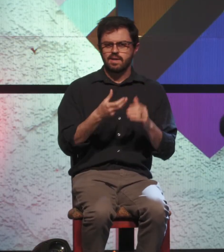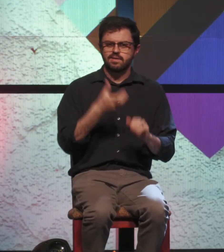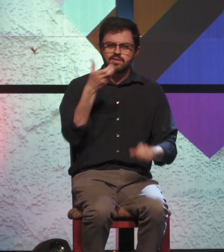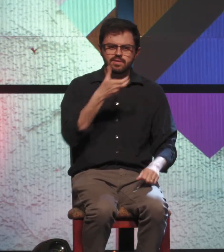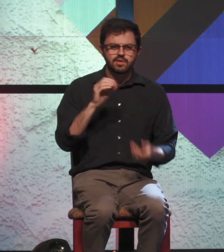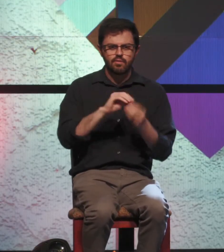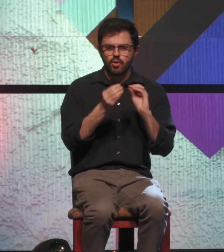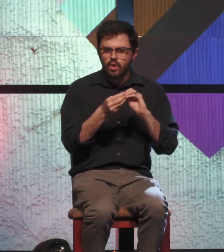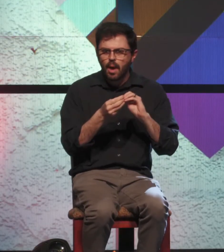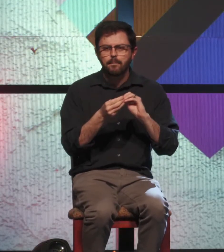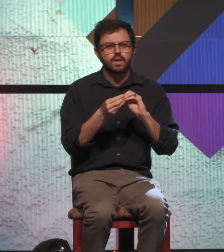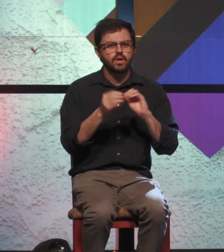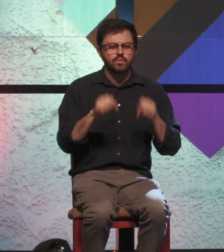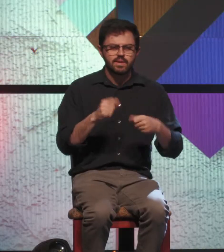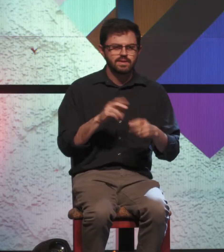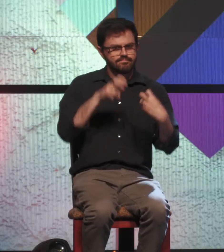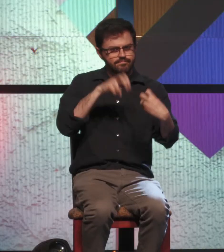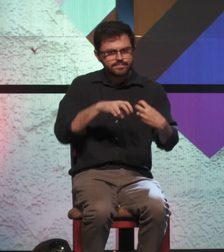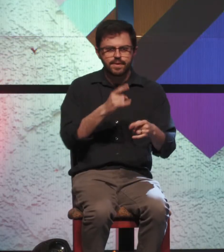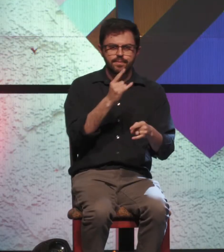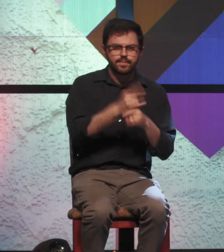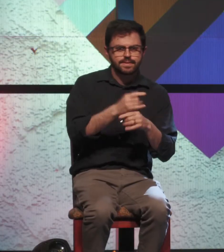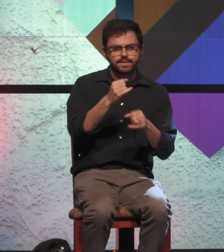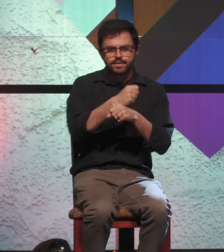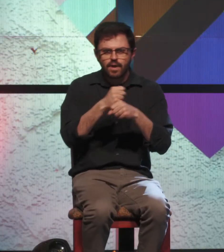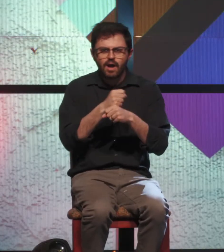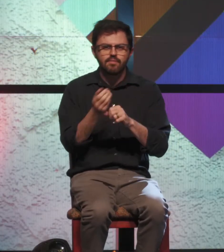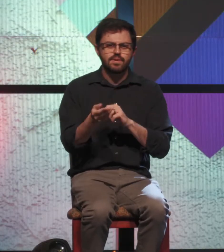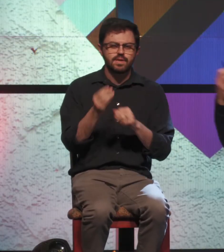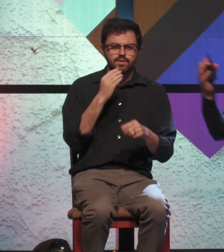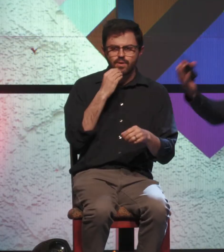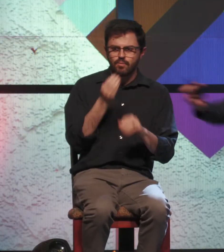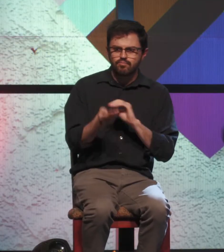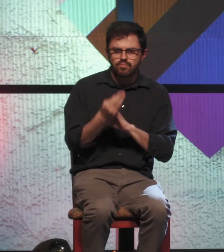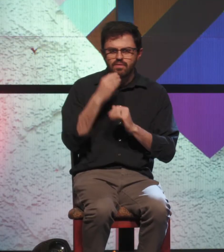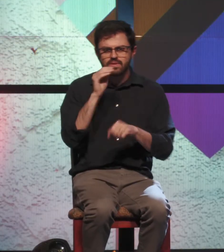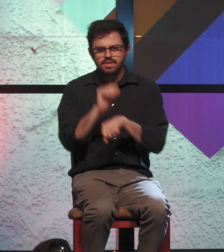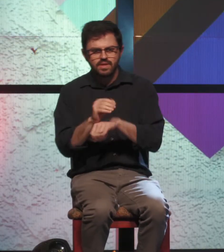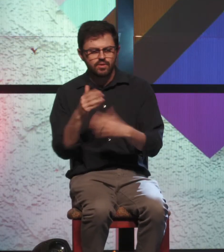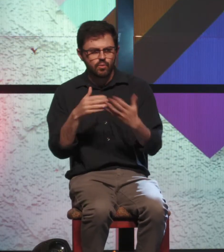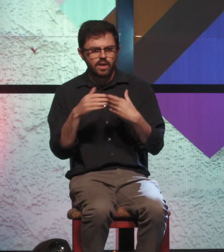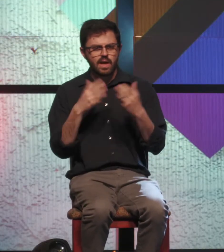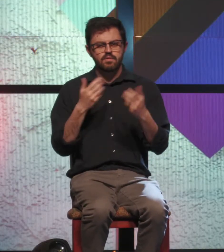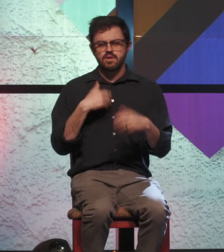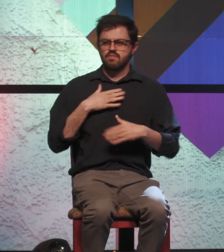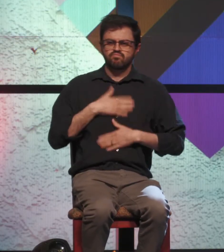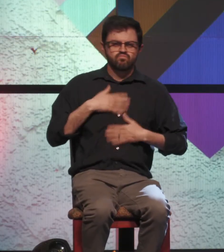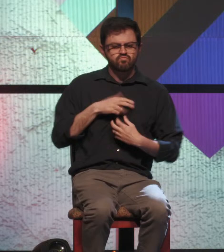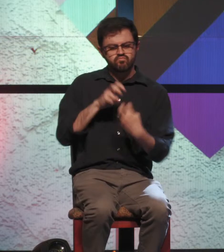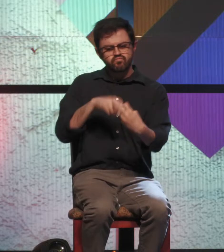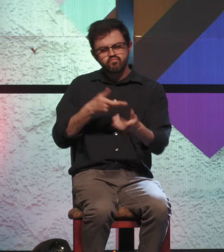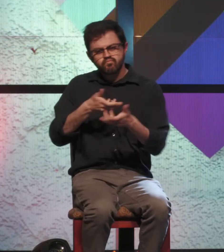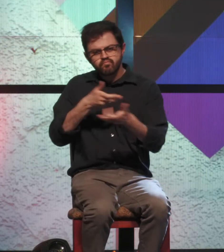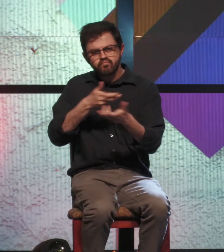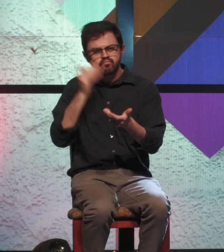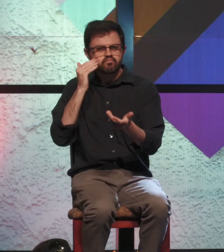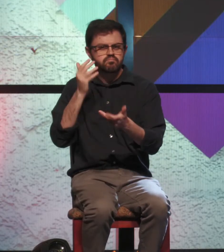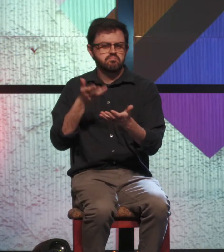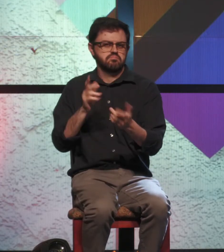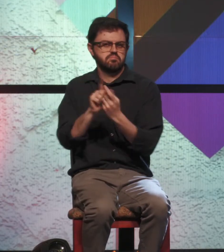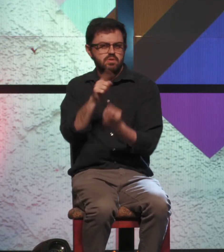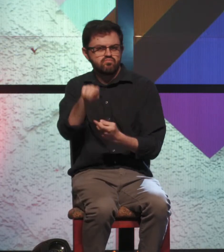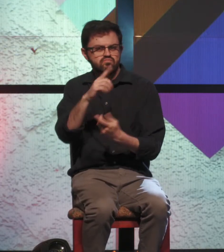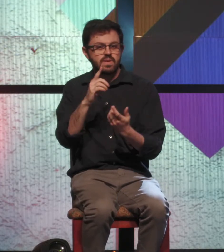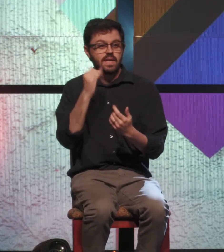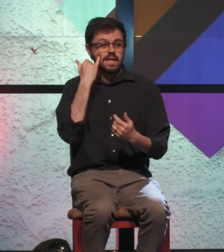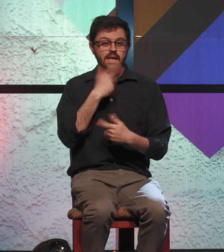breakfast, dinner at any point in time. Answer any questions you might have about our church, about myself, get to know you a little bit more. Thank you for being here. If you're tuning in online for the